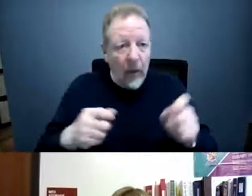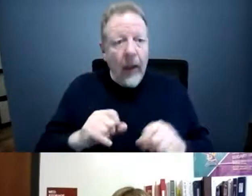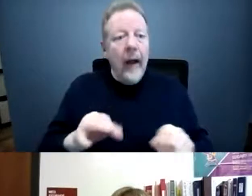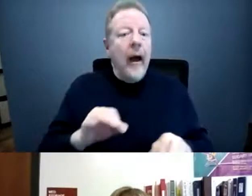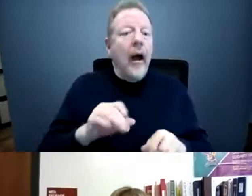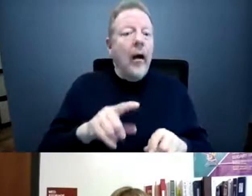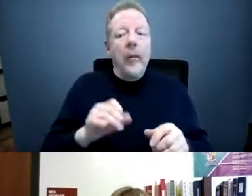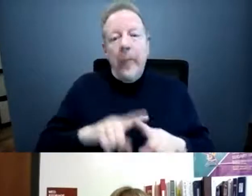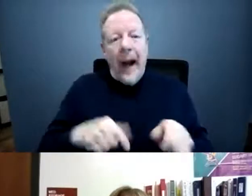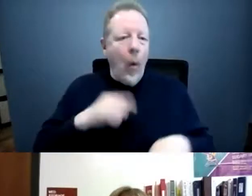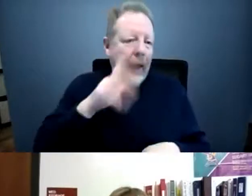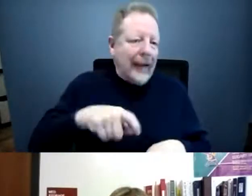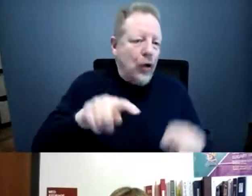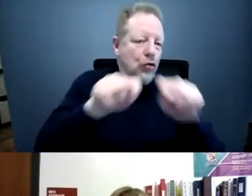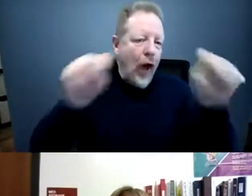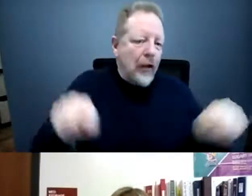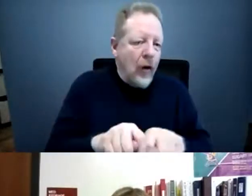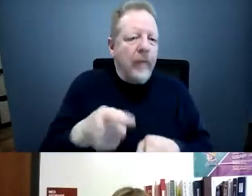the meeting from Bethany.